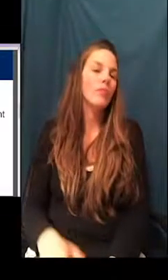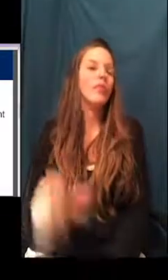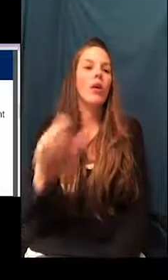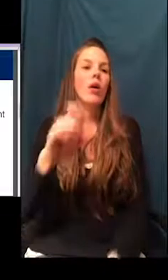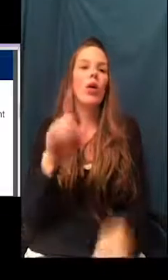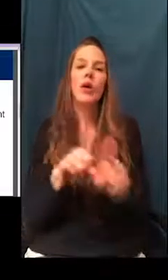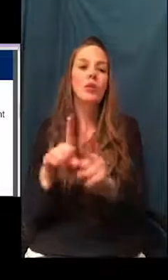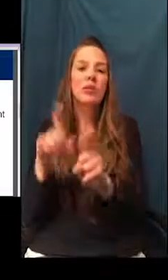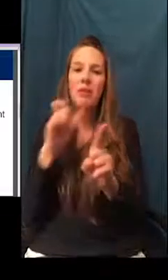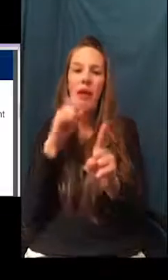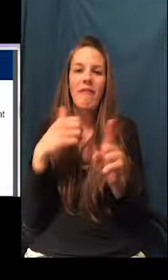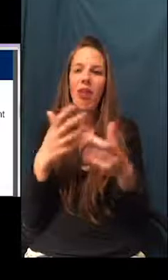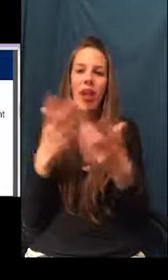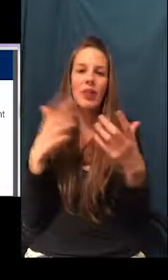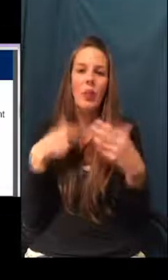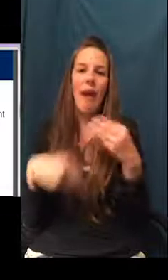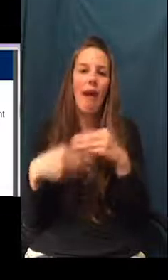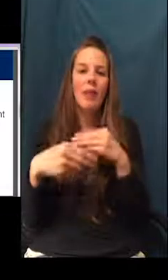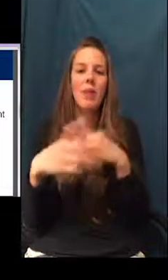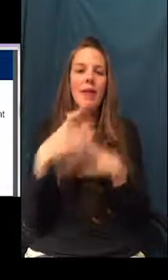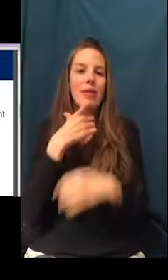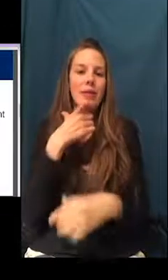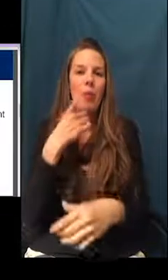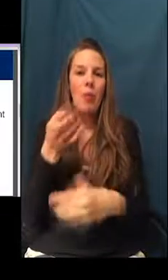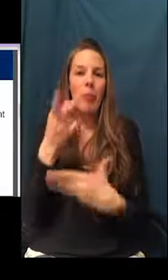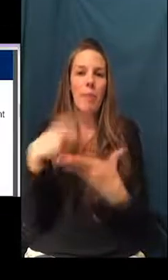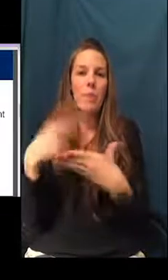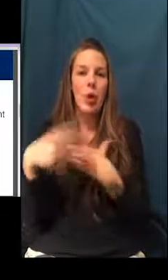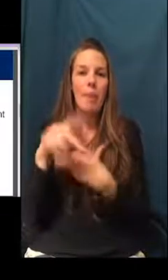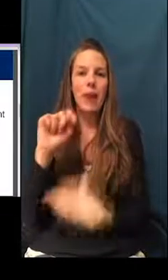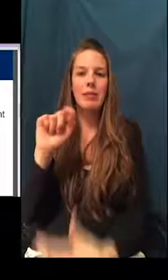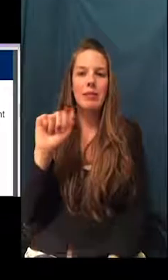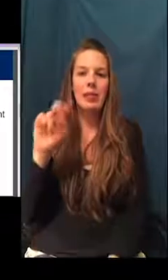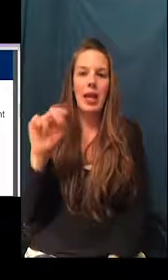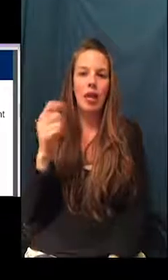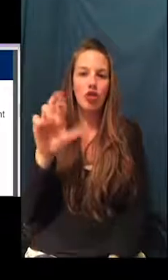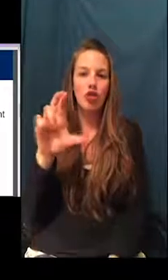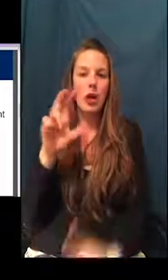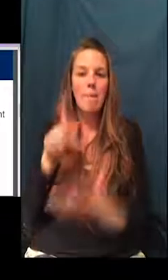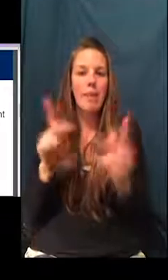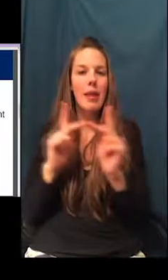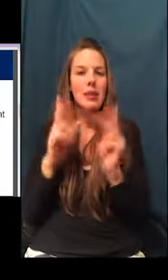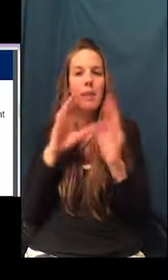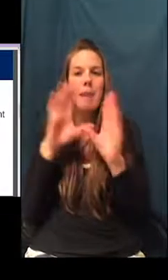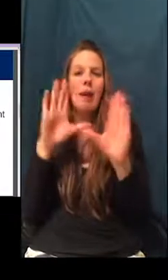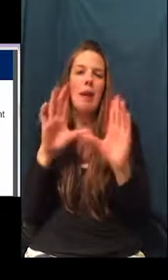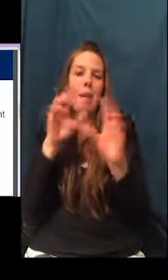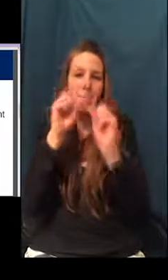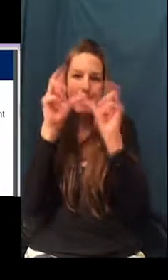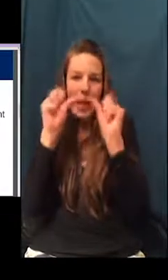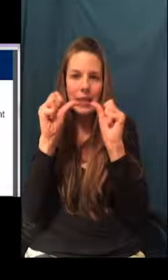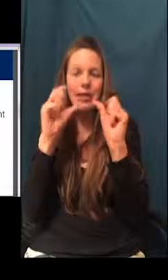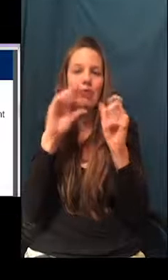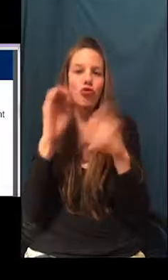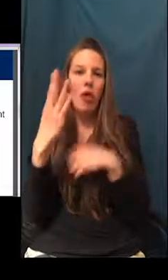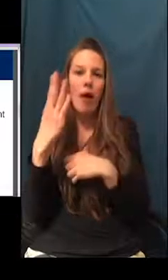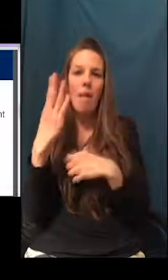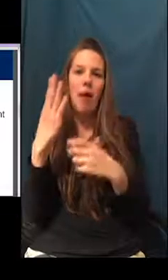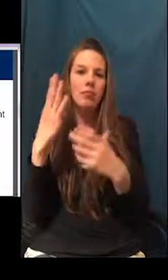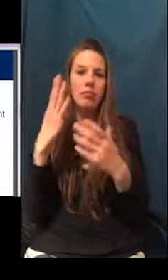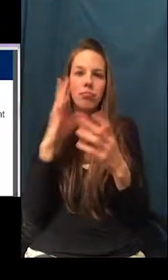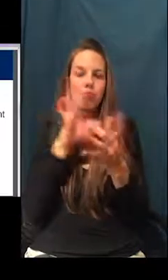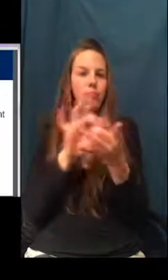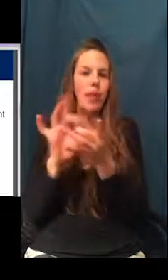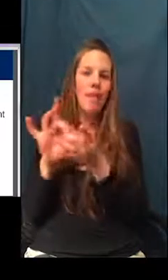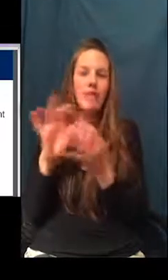Yeah, I also don't have a lot to add, but I would say that one of the programs at Tanager Place that does just an amazing job of connecting families to